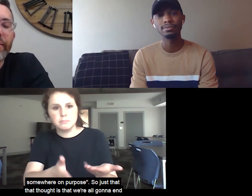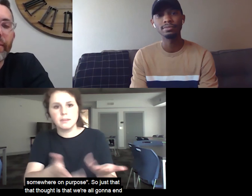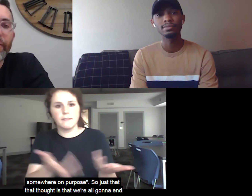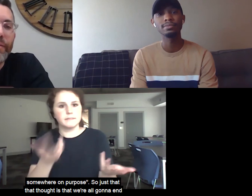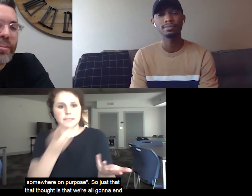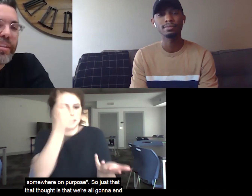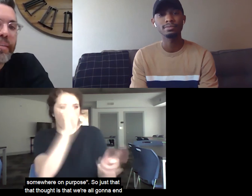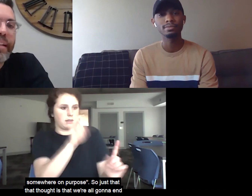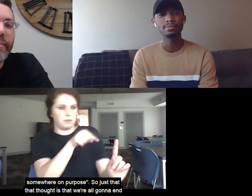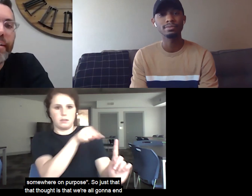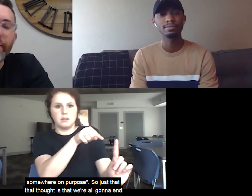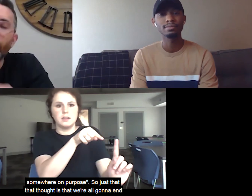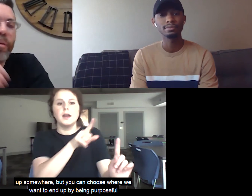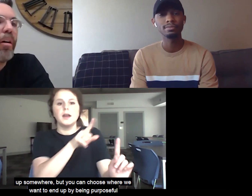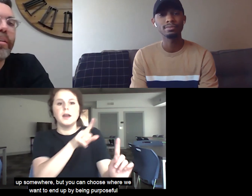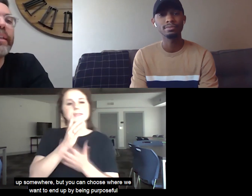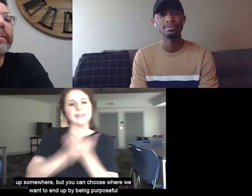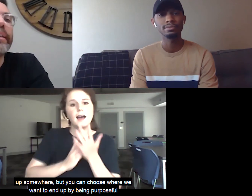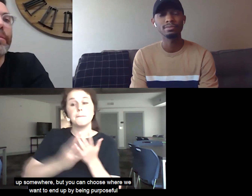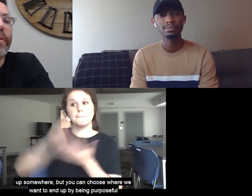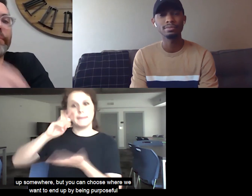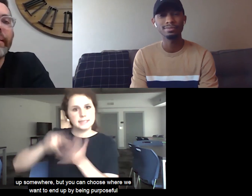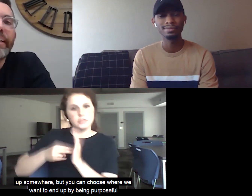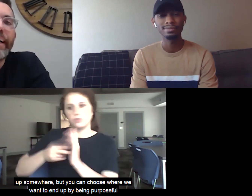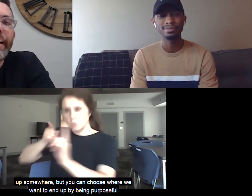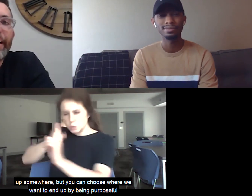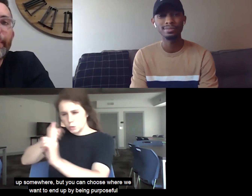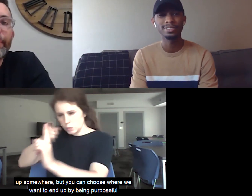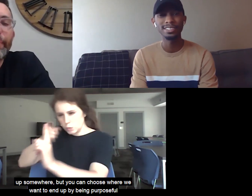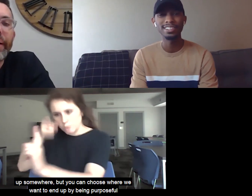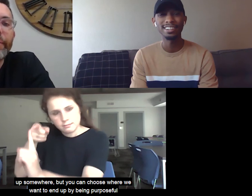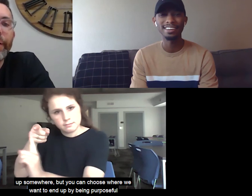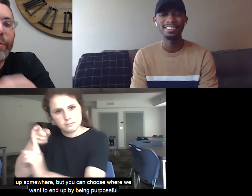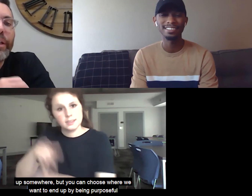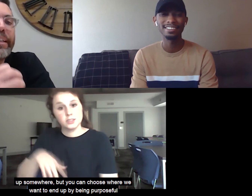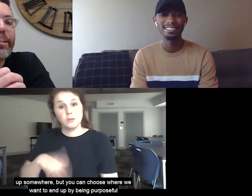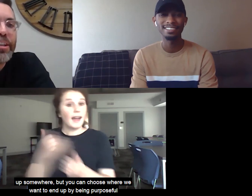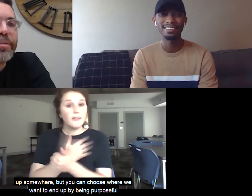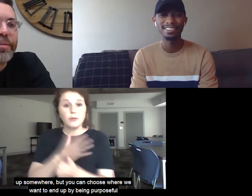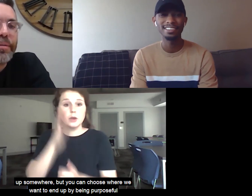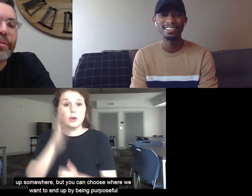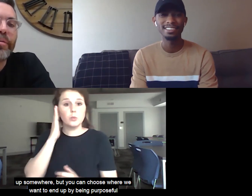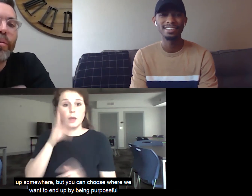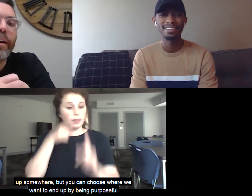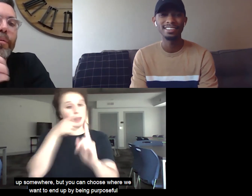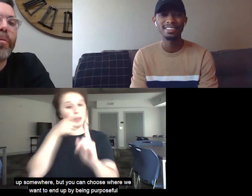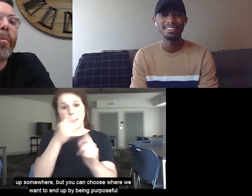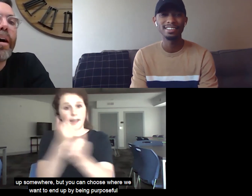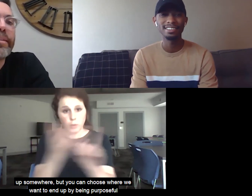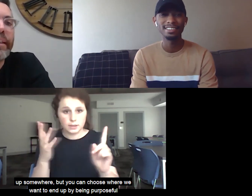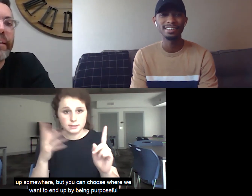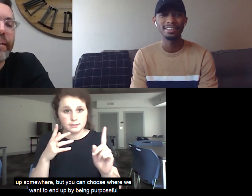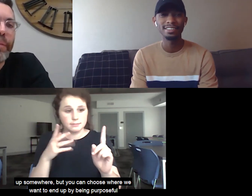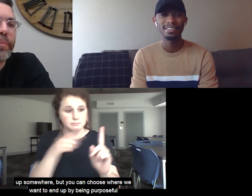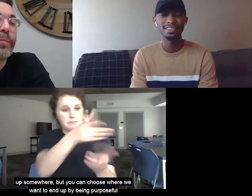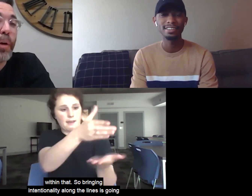And so just that thought is that we're all going to end up somewhere. But we can choose where we want